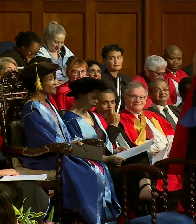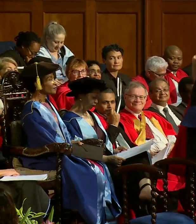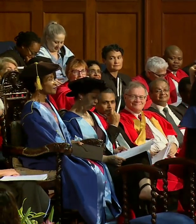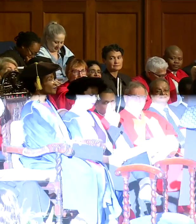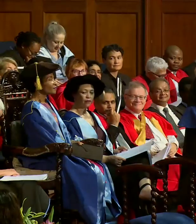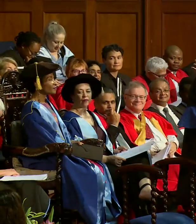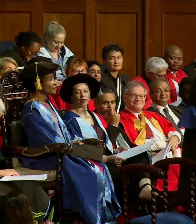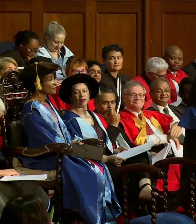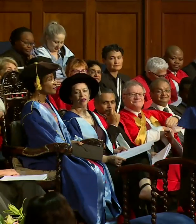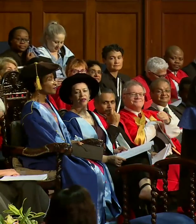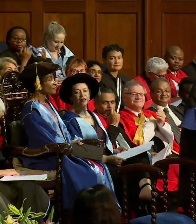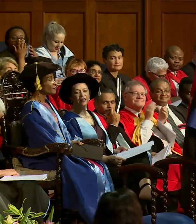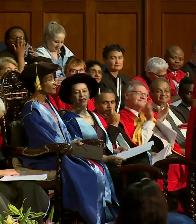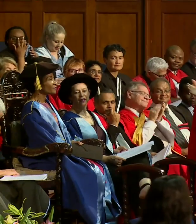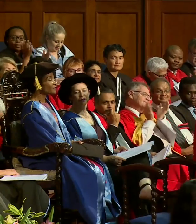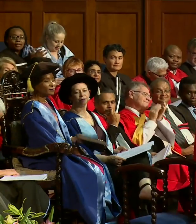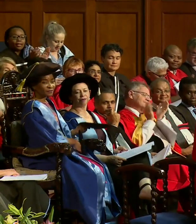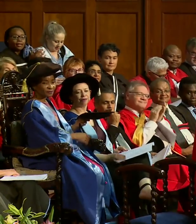Christine Muhonja Orlando.